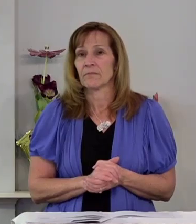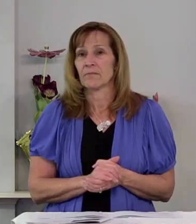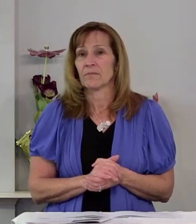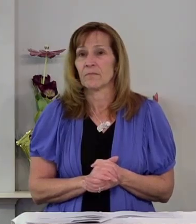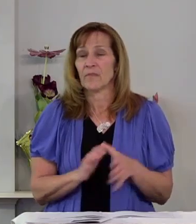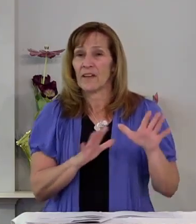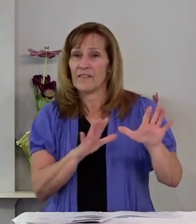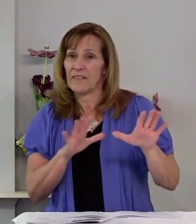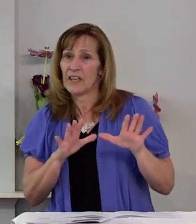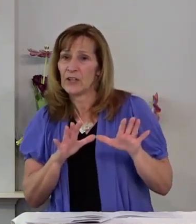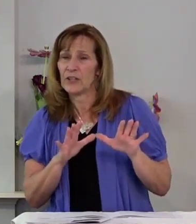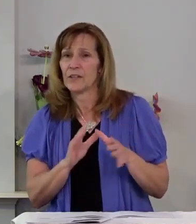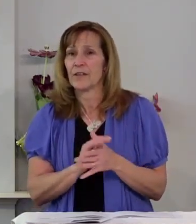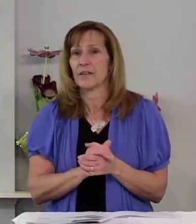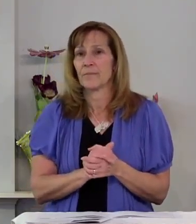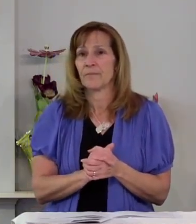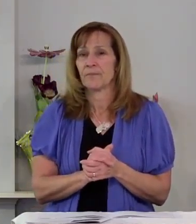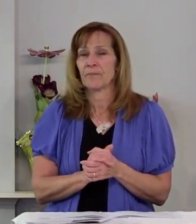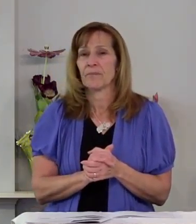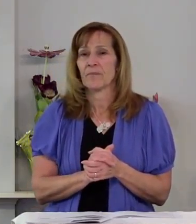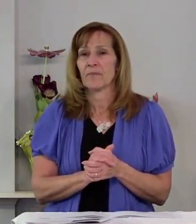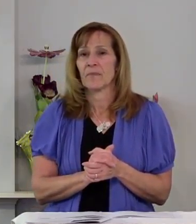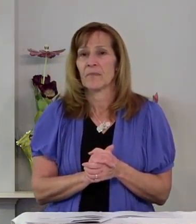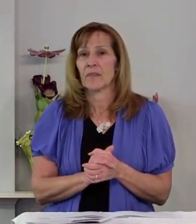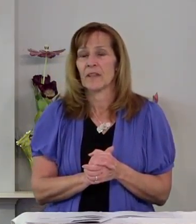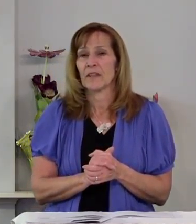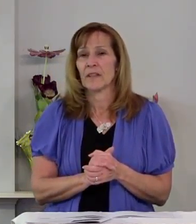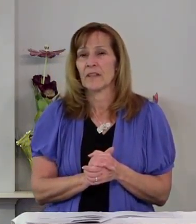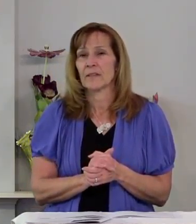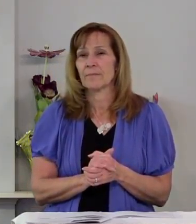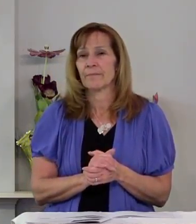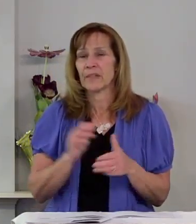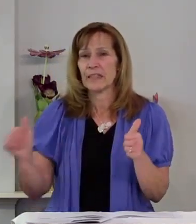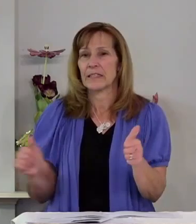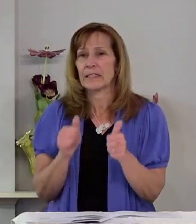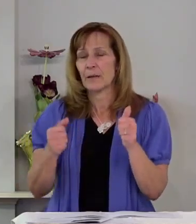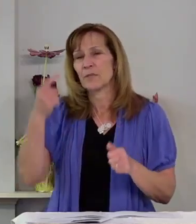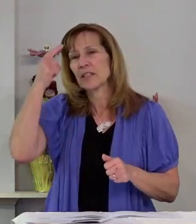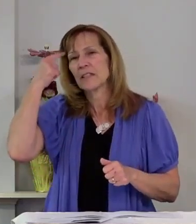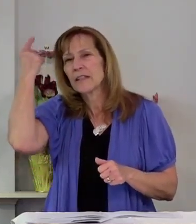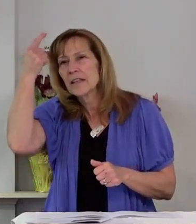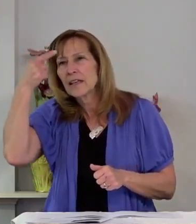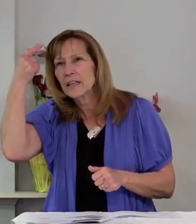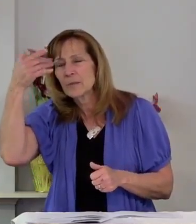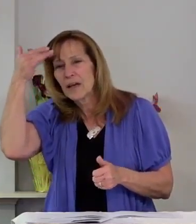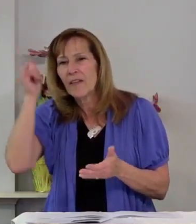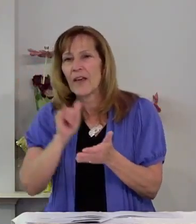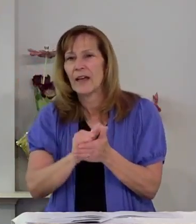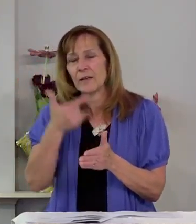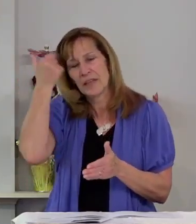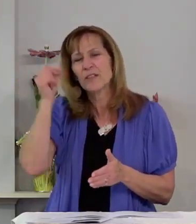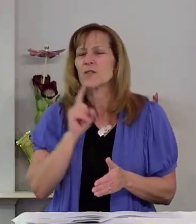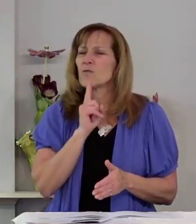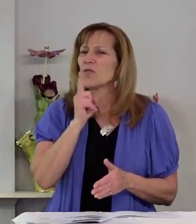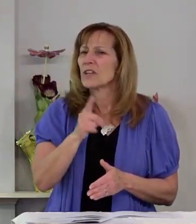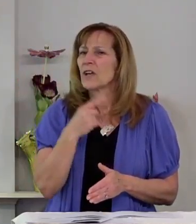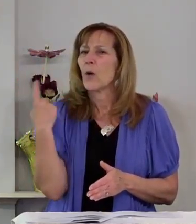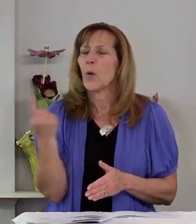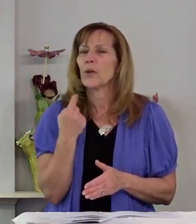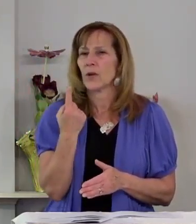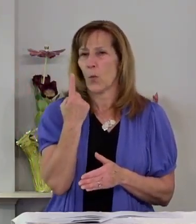Fear is on the disciples' mind because really